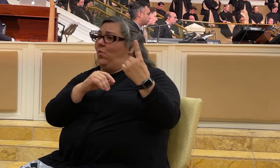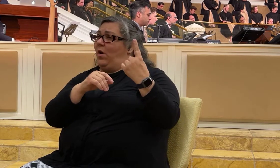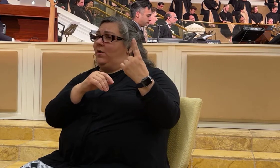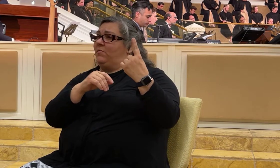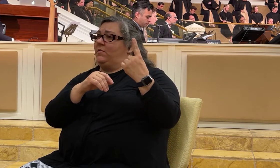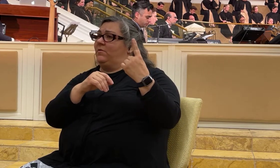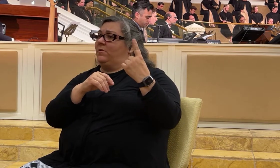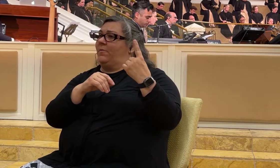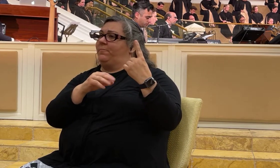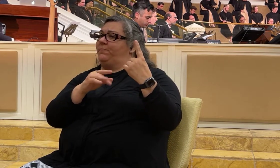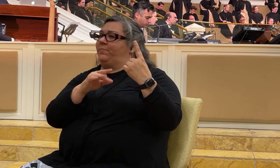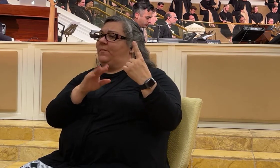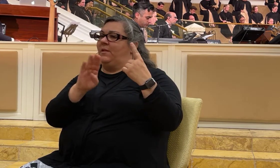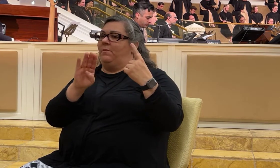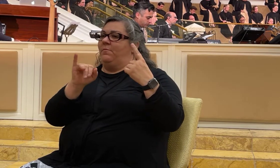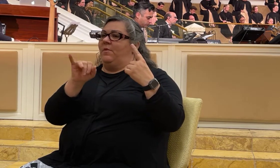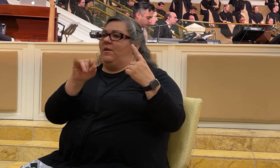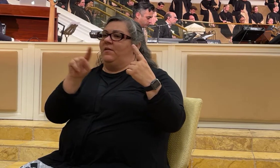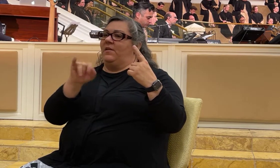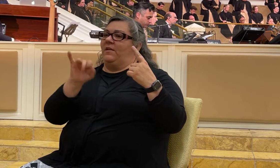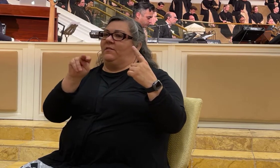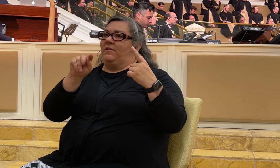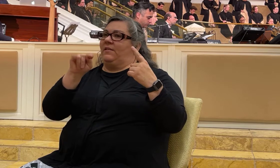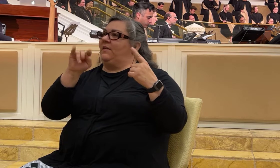was Byzantine